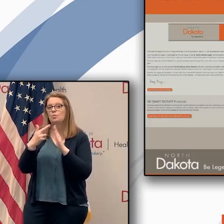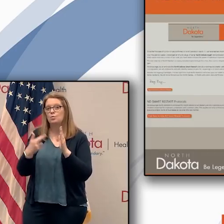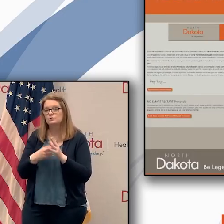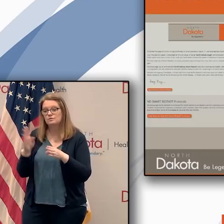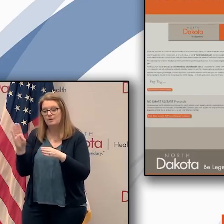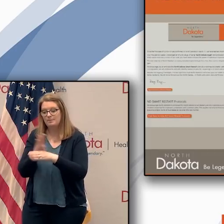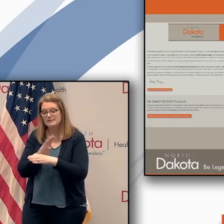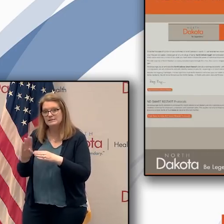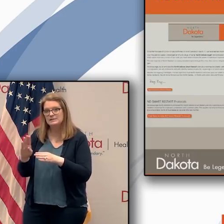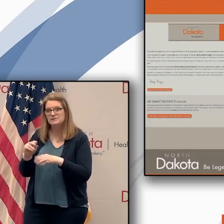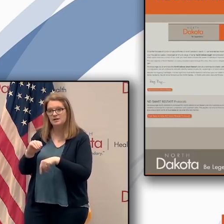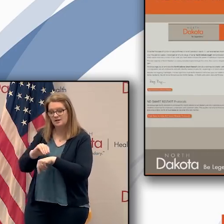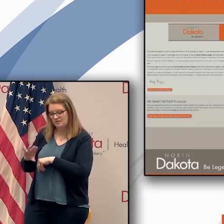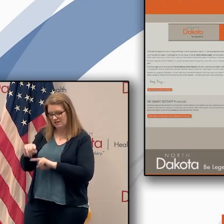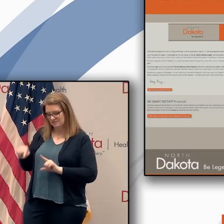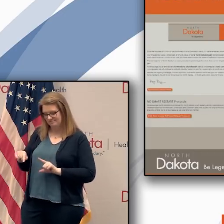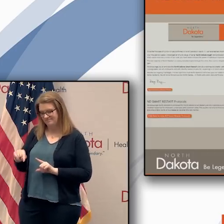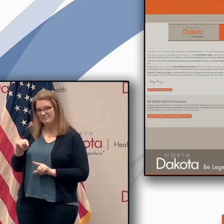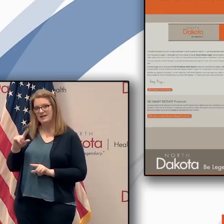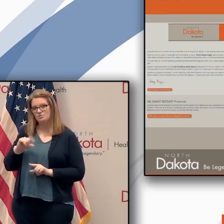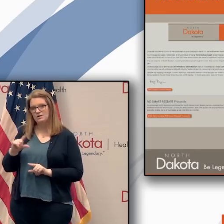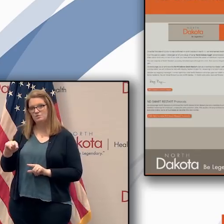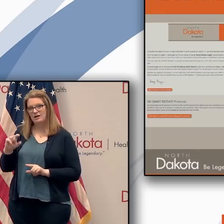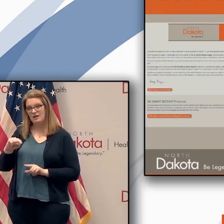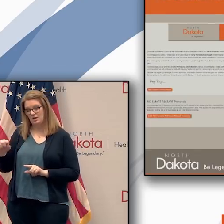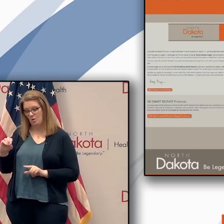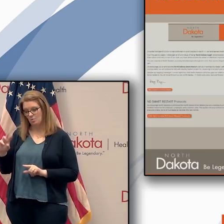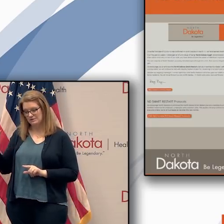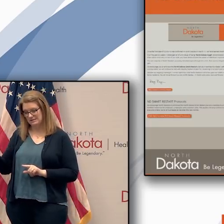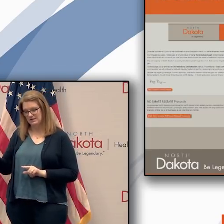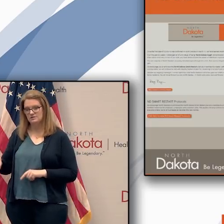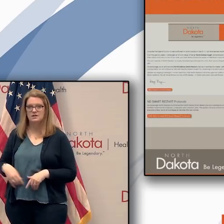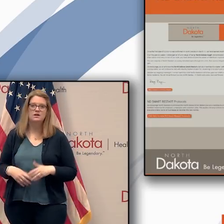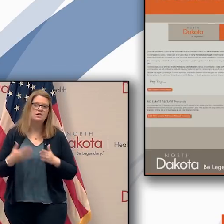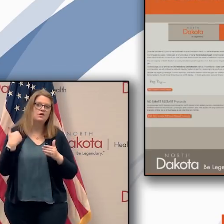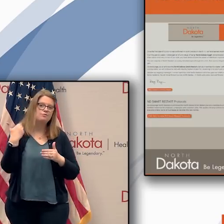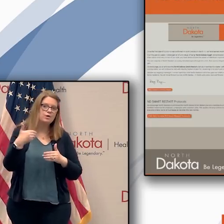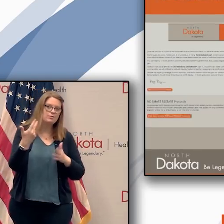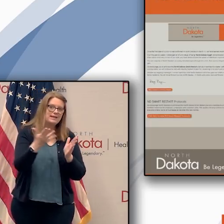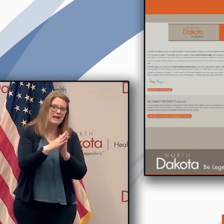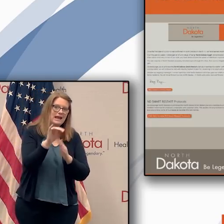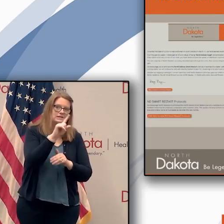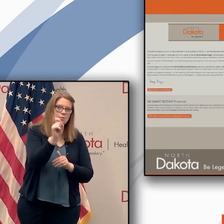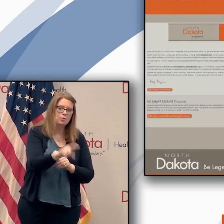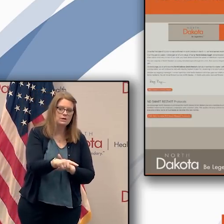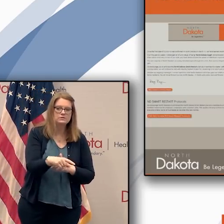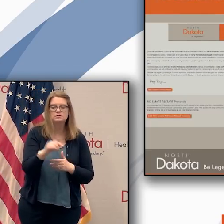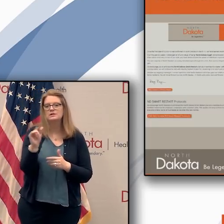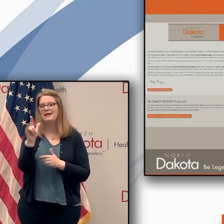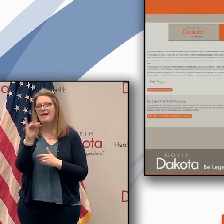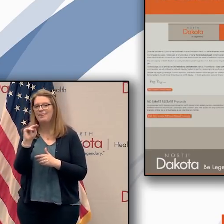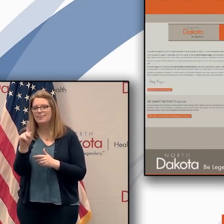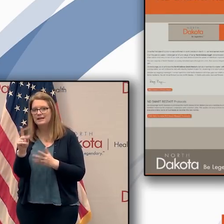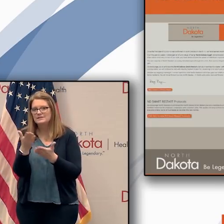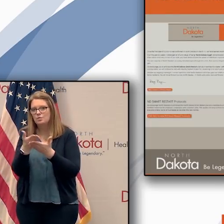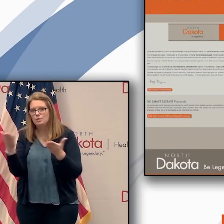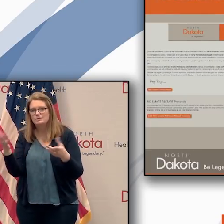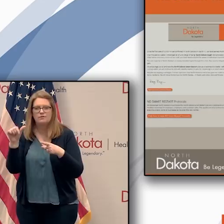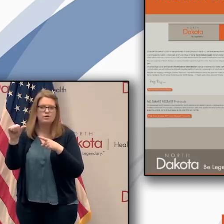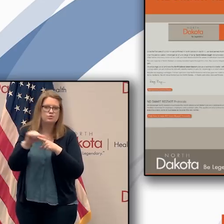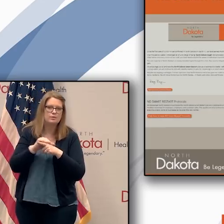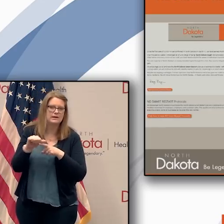businesses affected by the executive order, FAQs, a toolkit, and links and resources for training